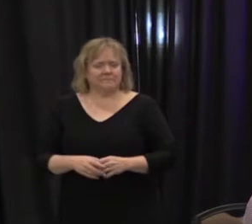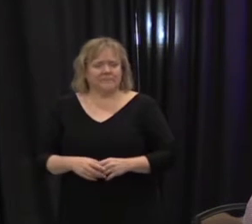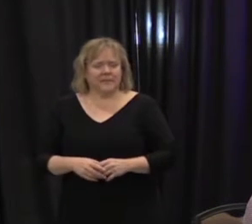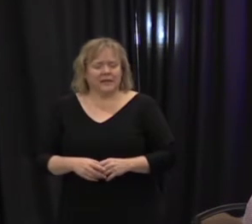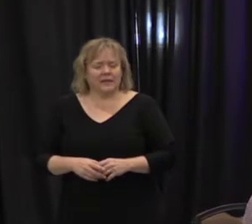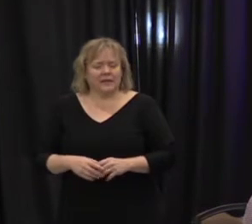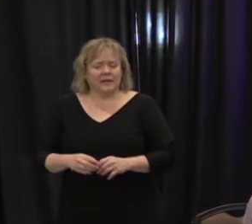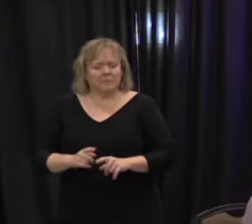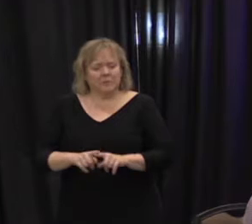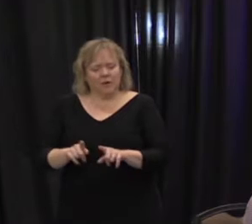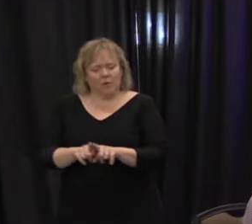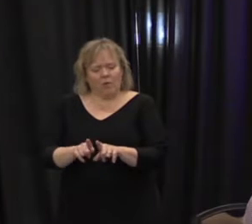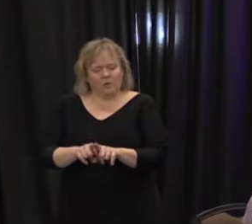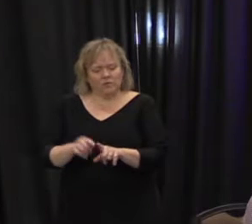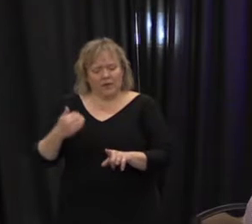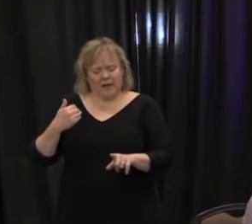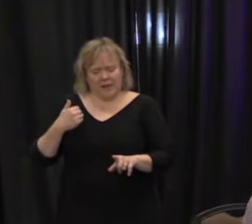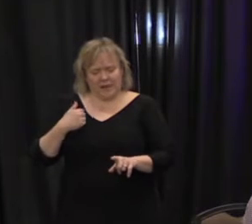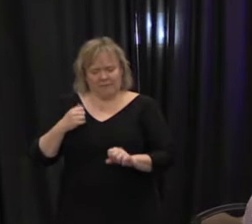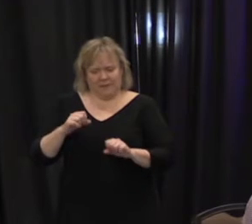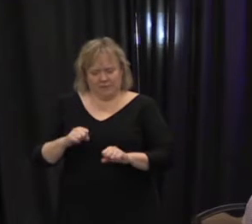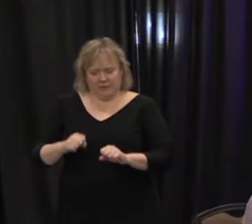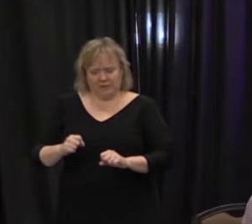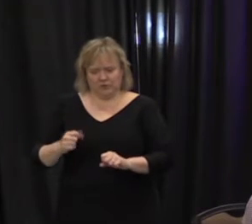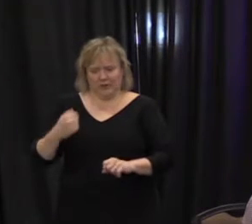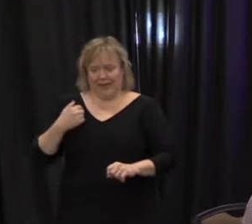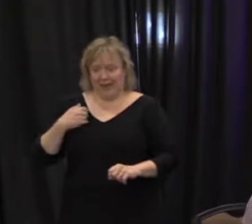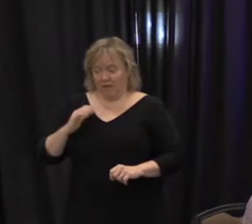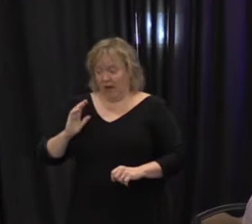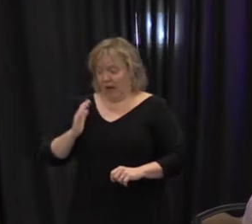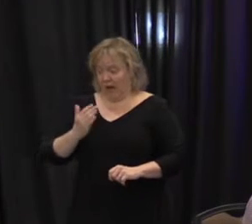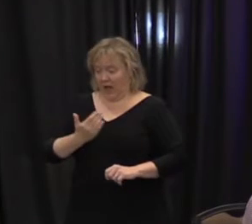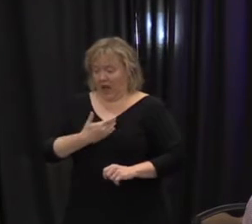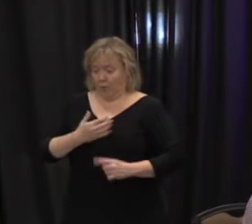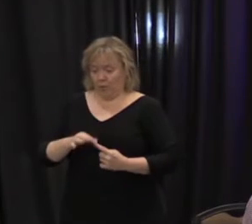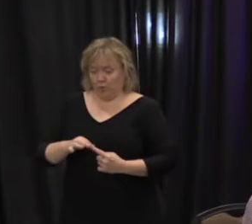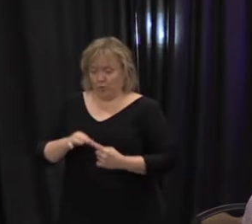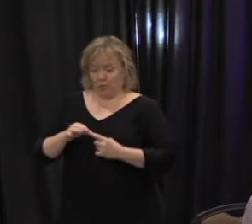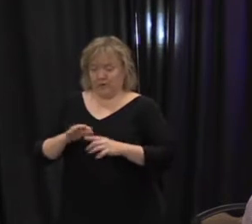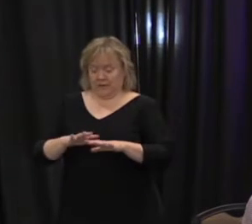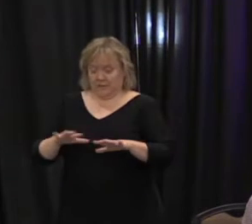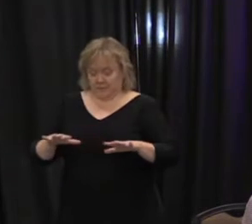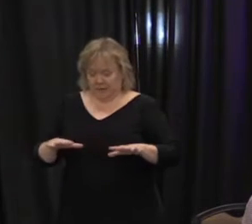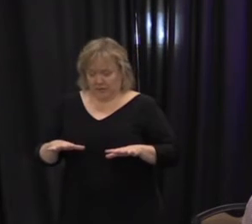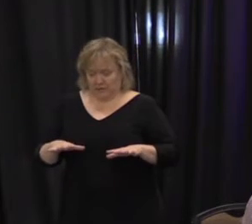it's being able to be in this like really unique space to think about like what is actually possible.